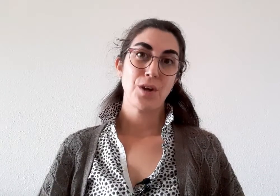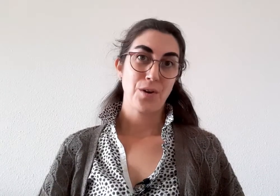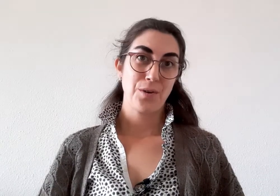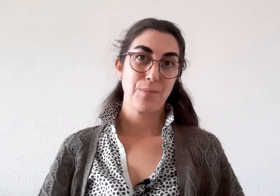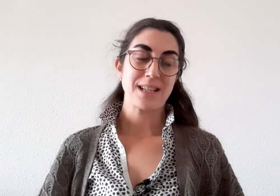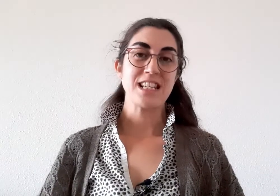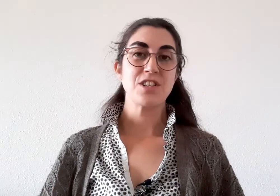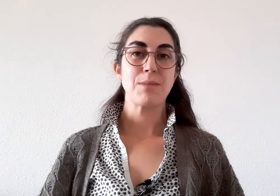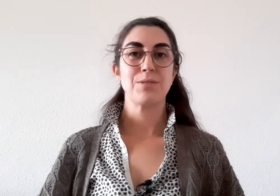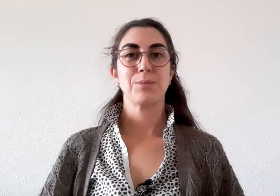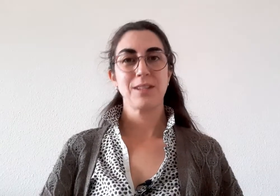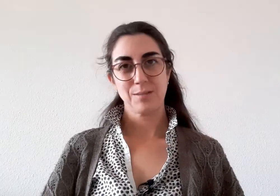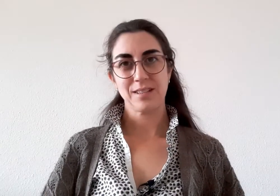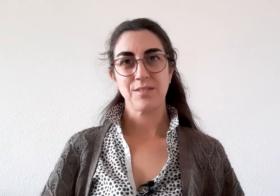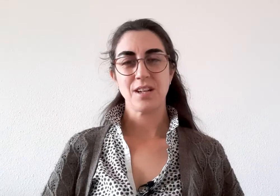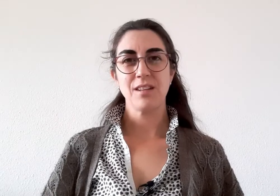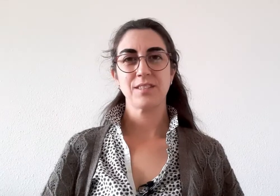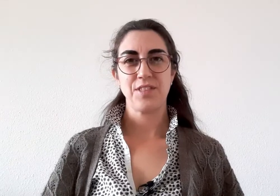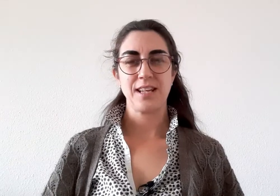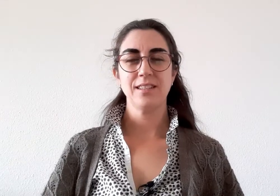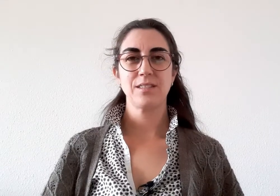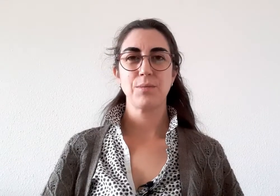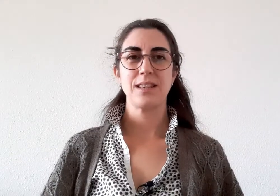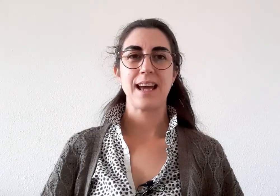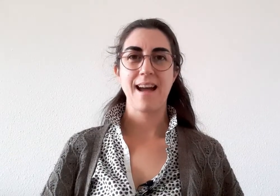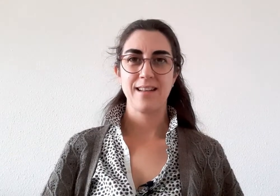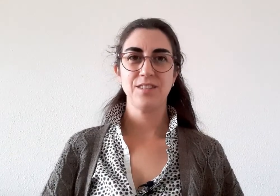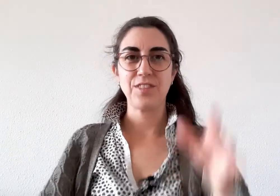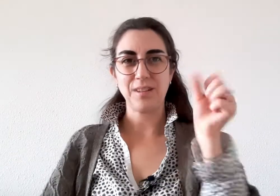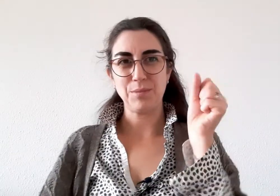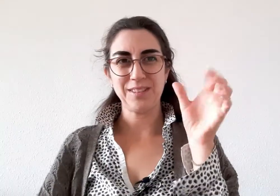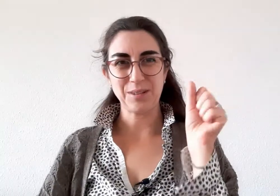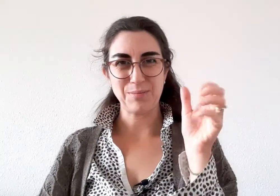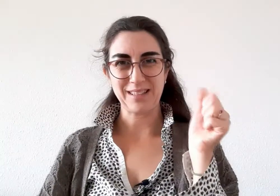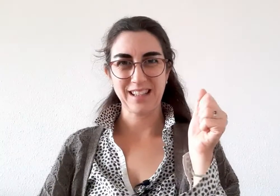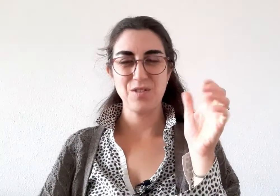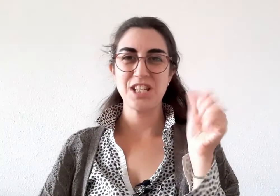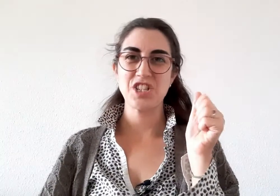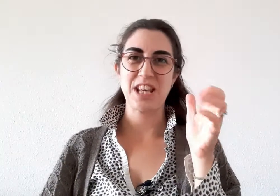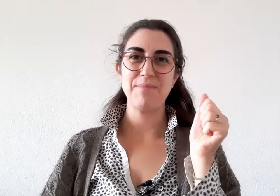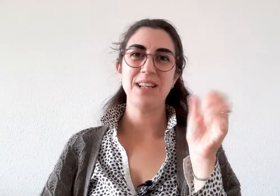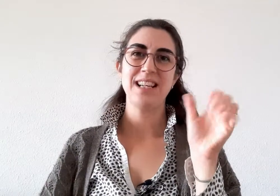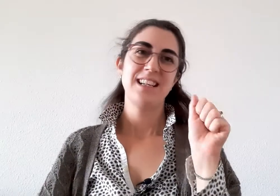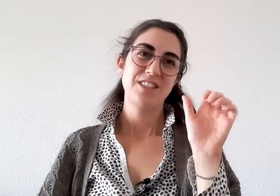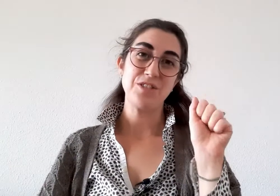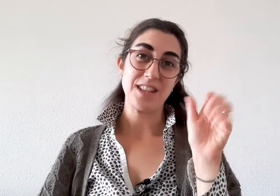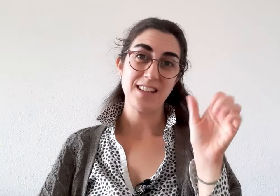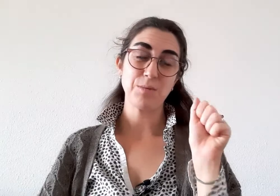So by teaching them how to express themselves and ask for things with their hands, for example, this is milk. If you teach them to do this when they